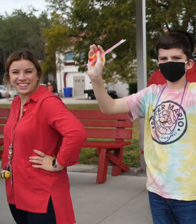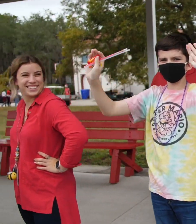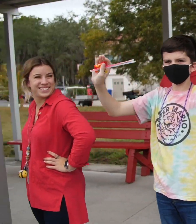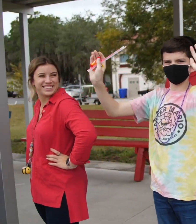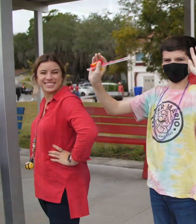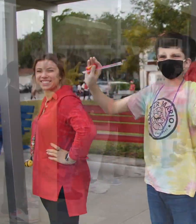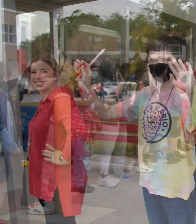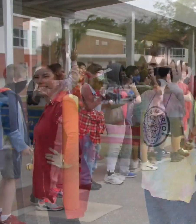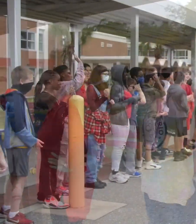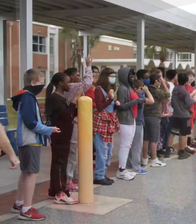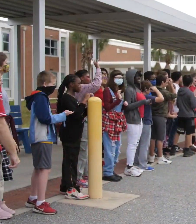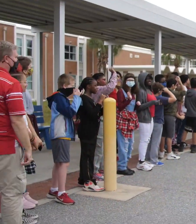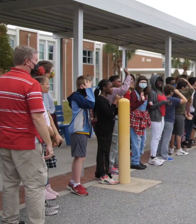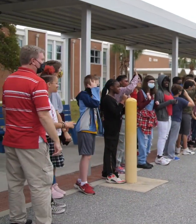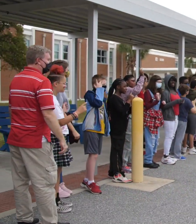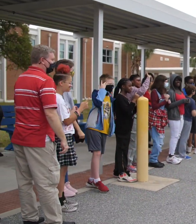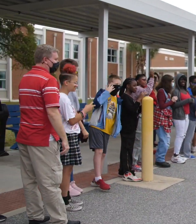The motorcycle was riding.